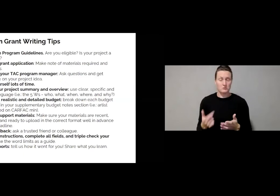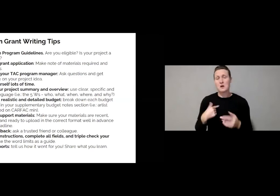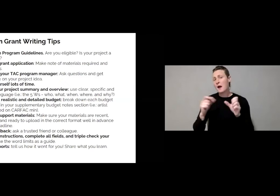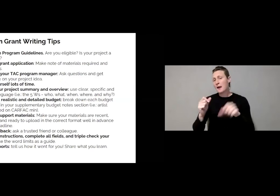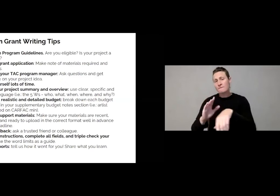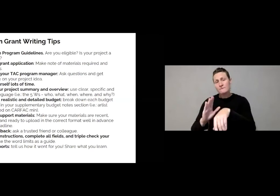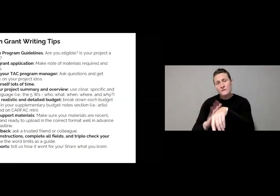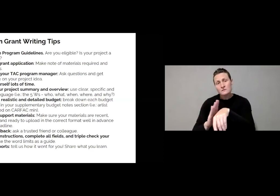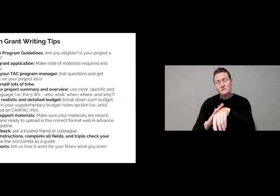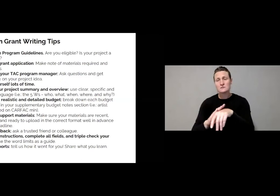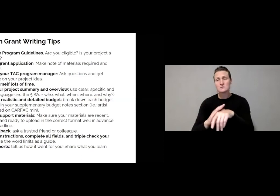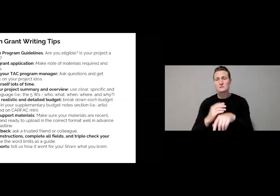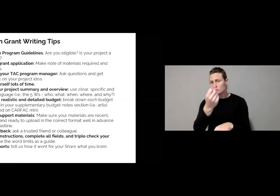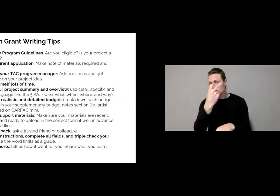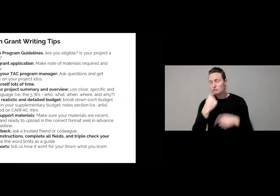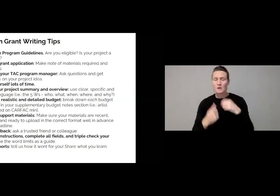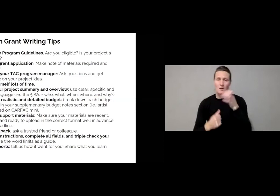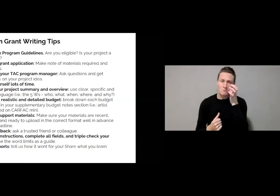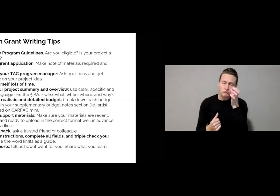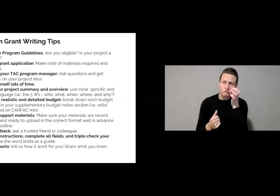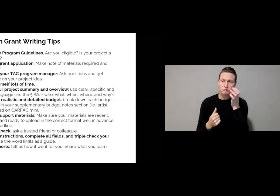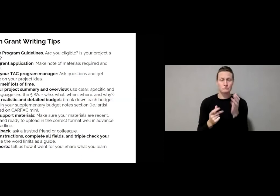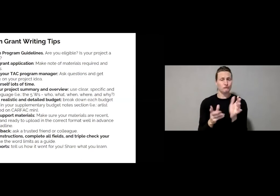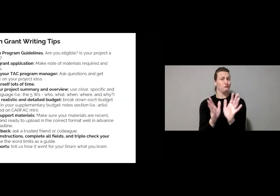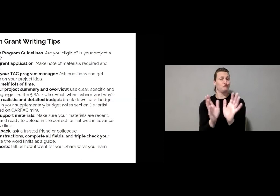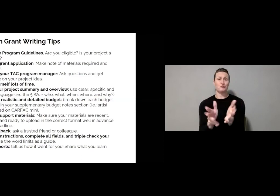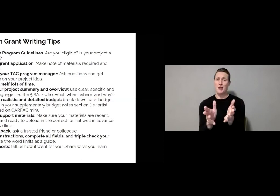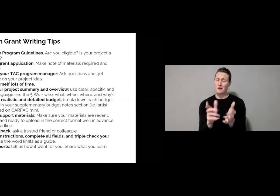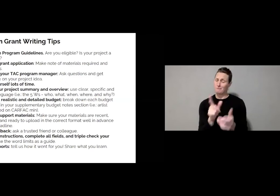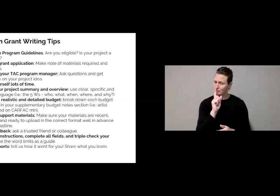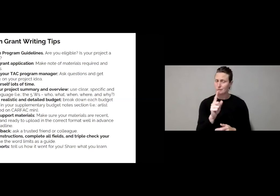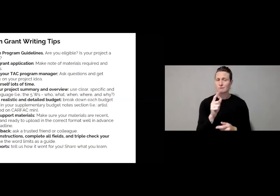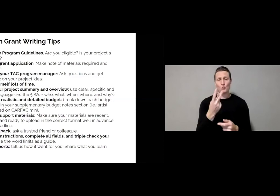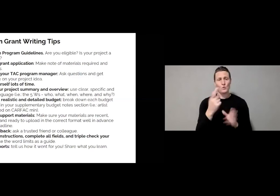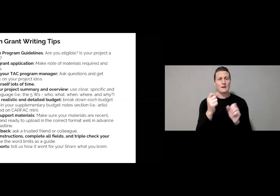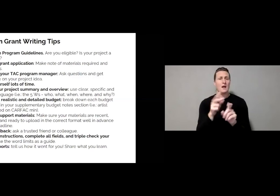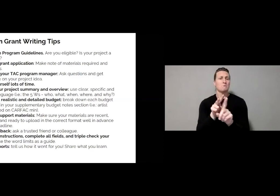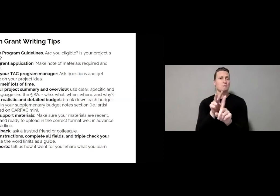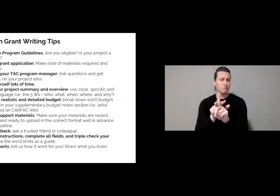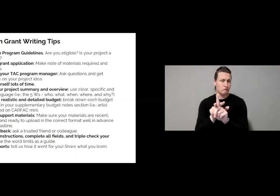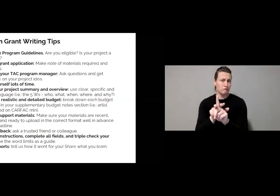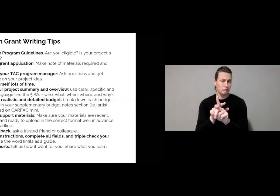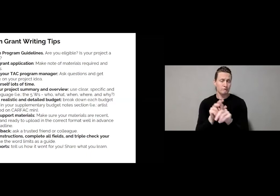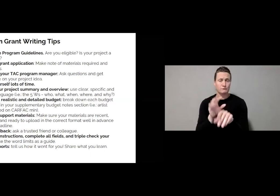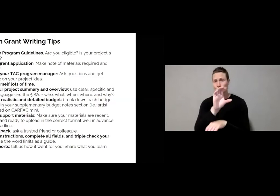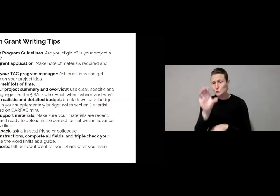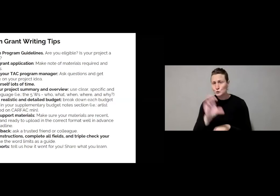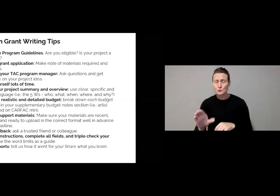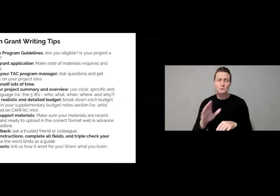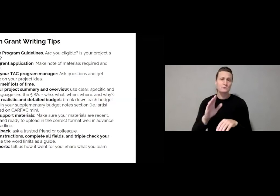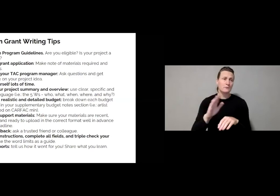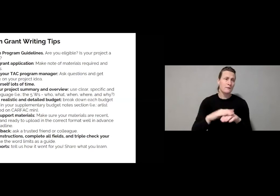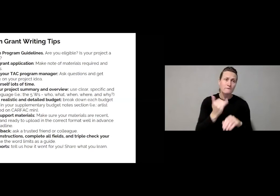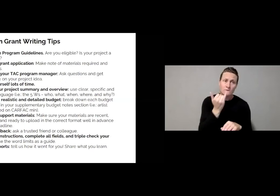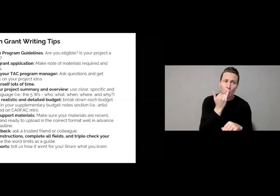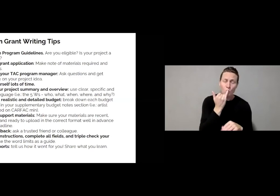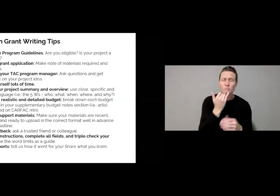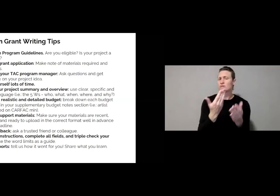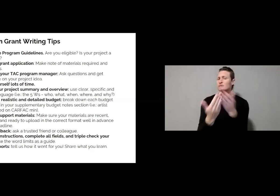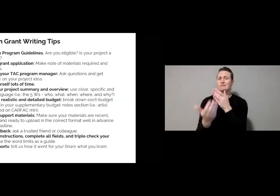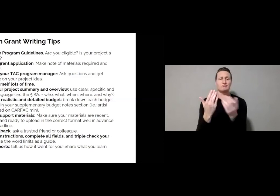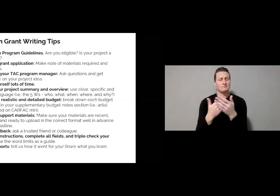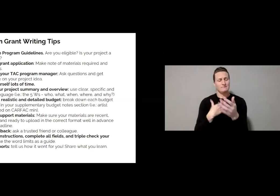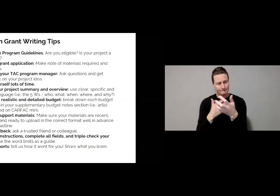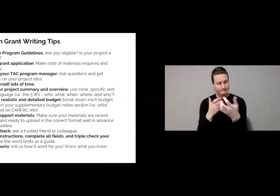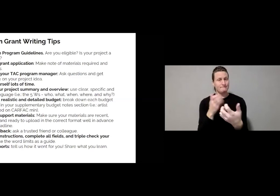totally happy to chat with you. We would just set up an appointment to a phone or a Zoom, whatever you need. Tip